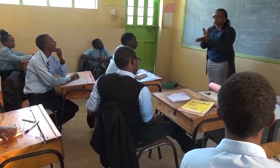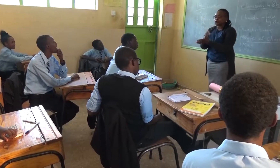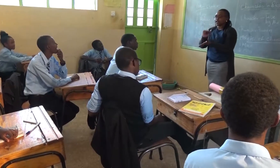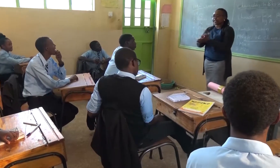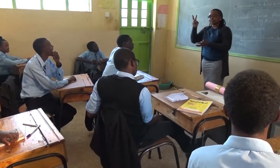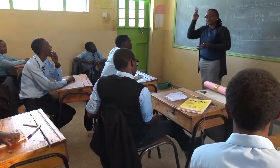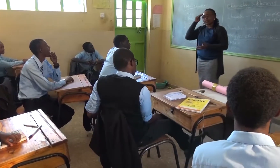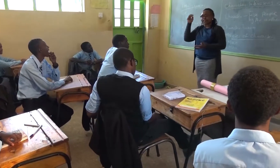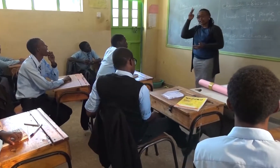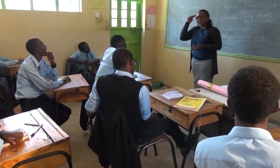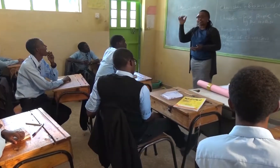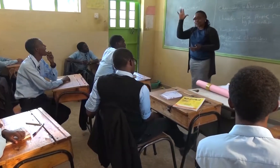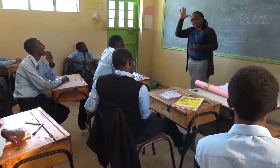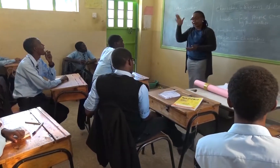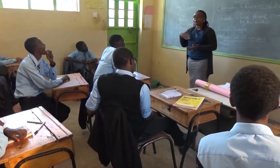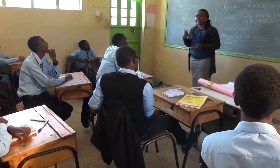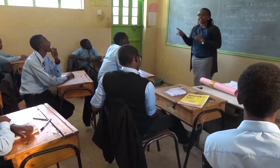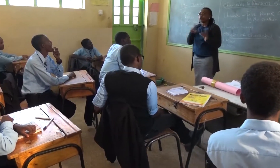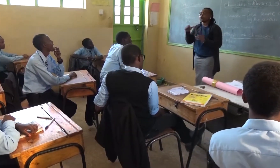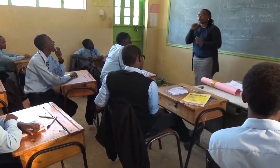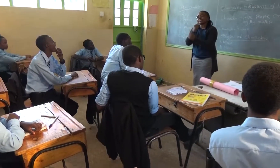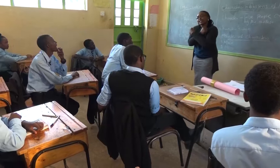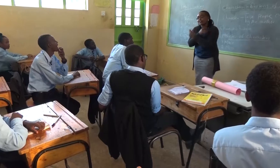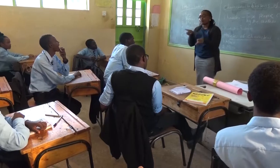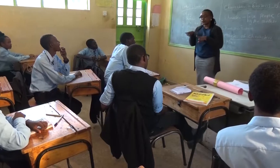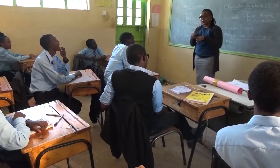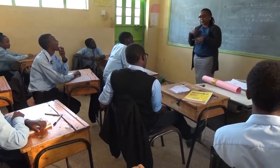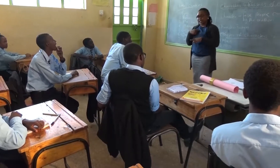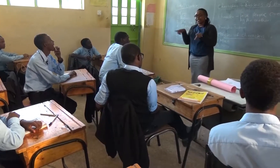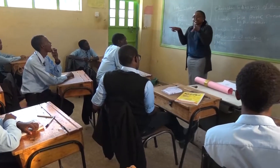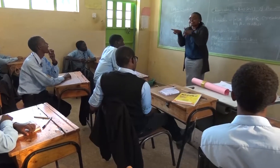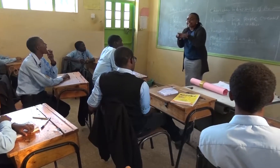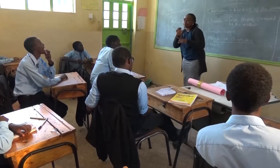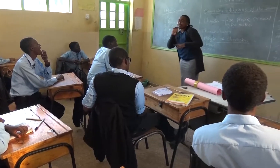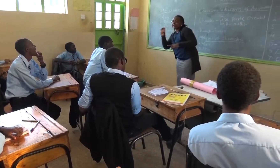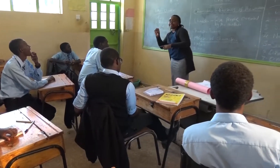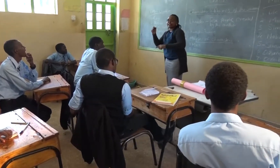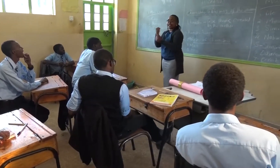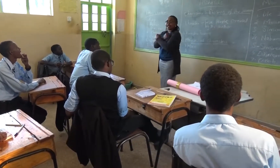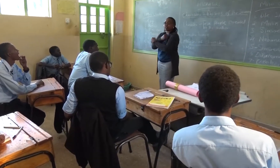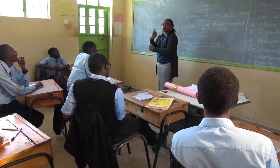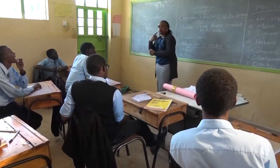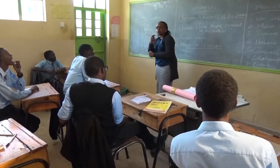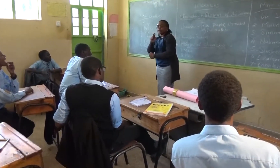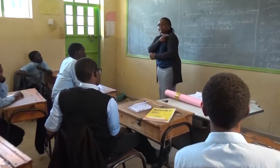true, that father mine do not love me, same he loves who?